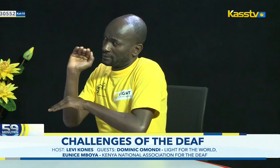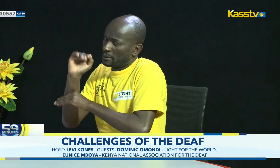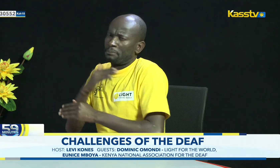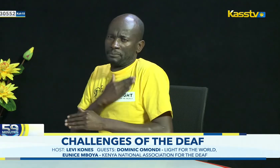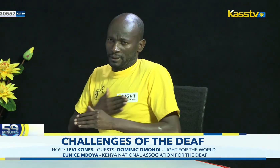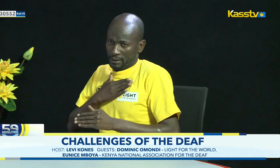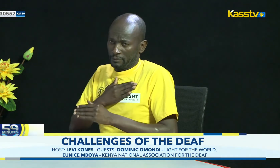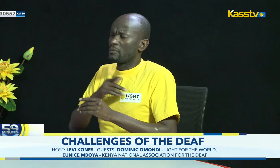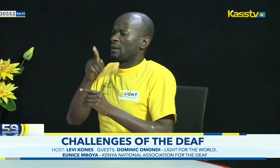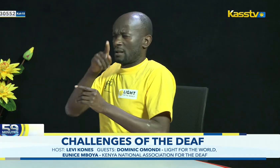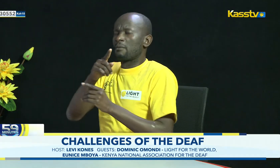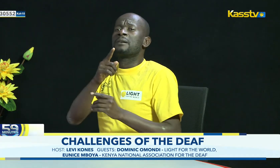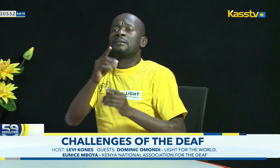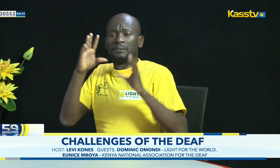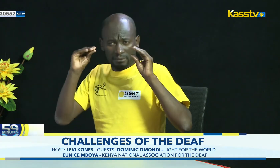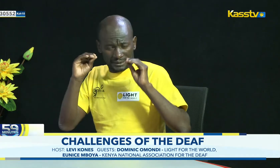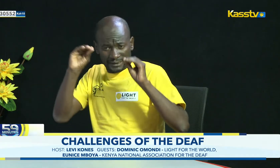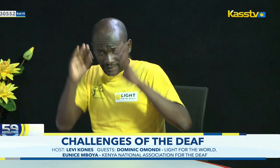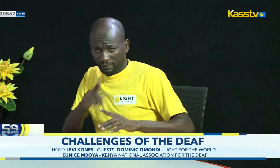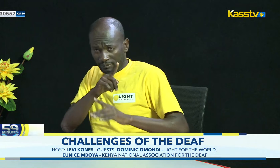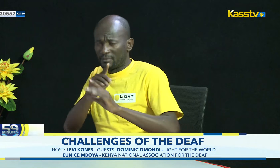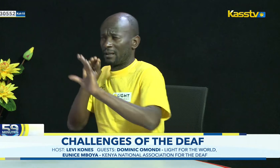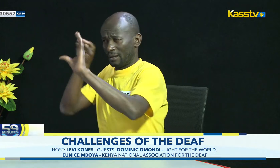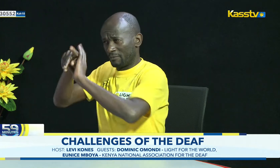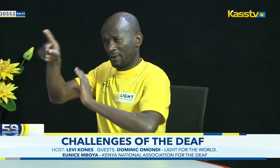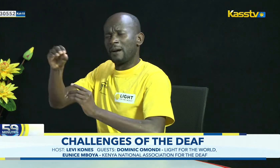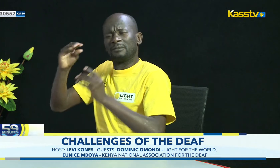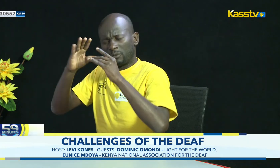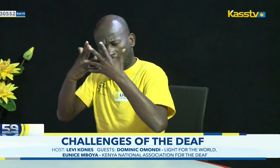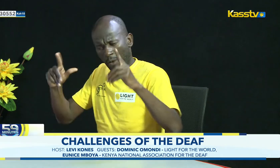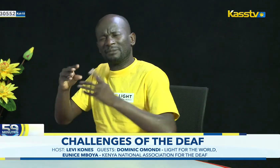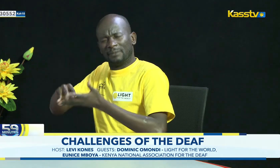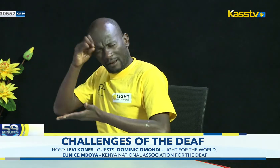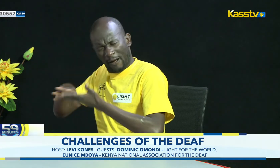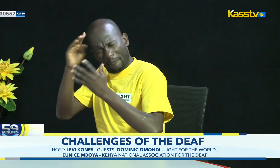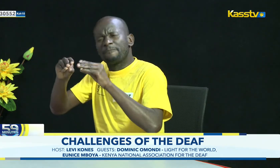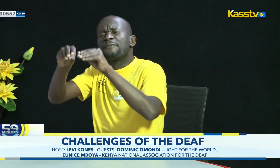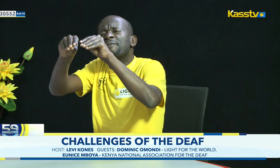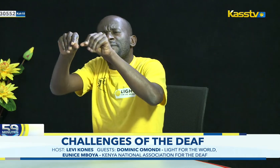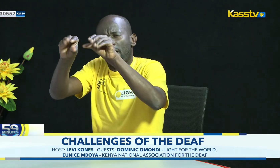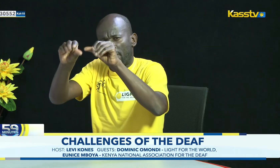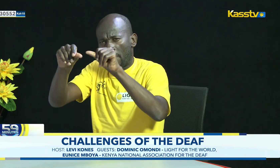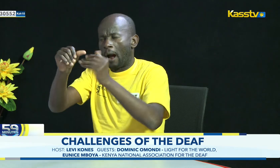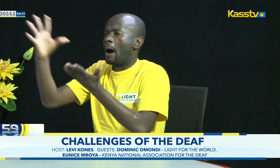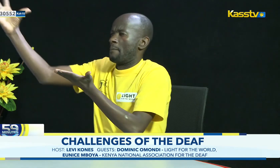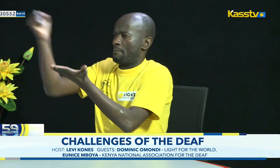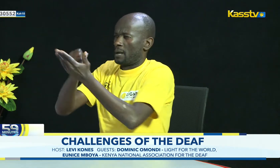that is because of the quality that you're getting. So my advice will be, if the government can focus on improving